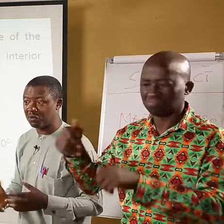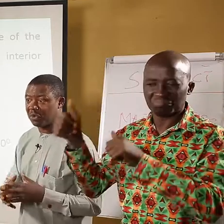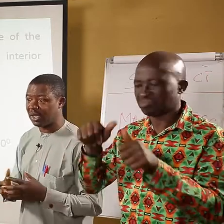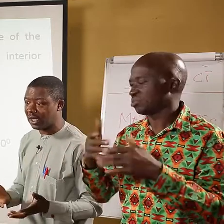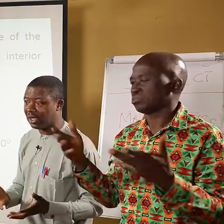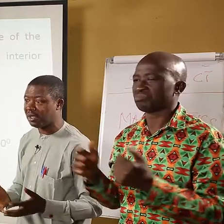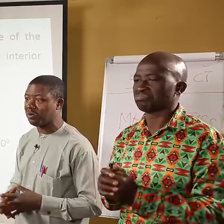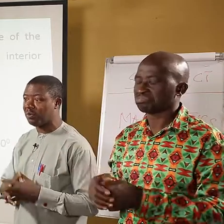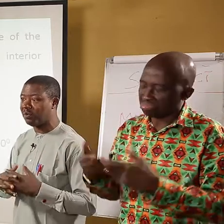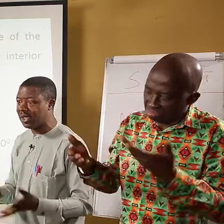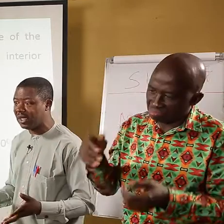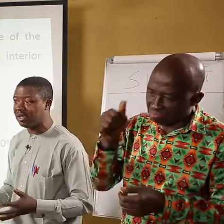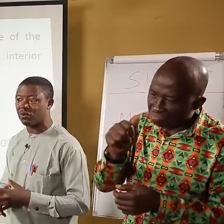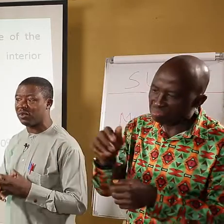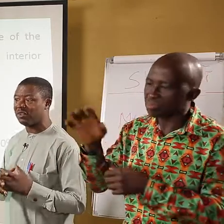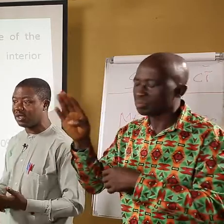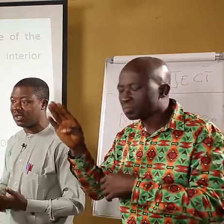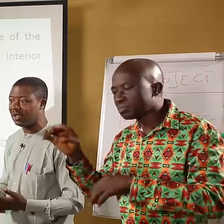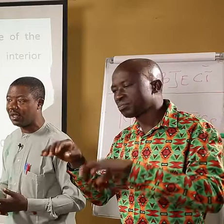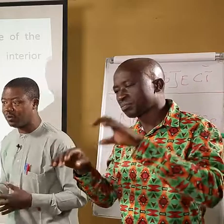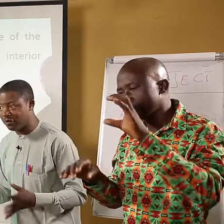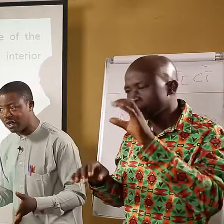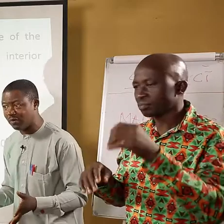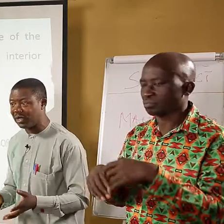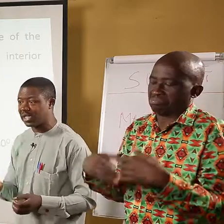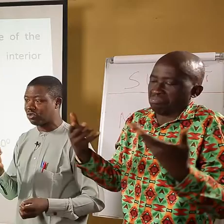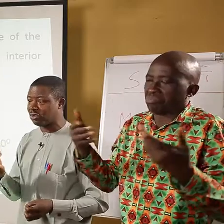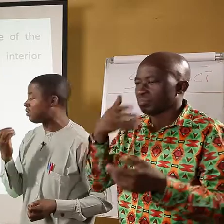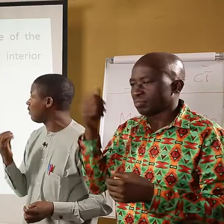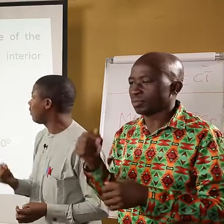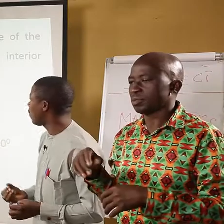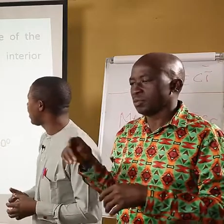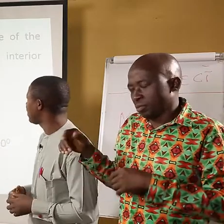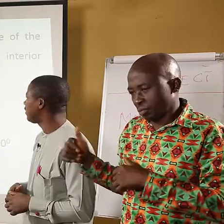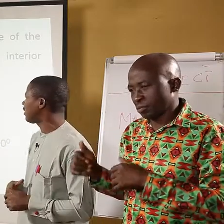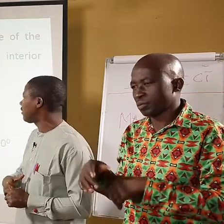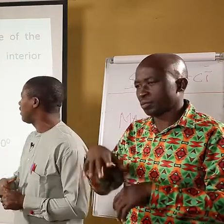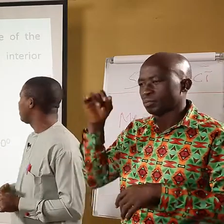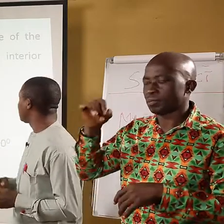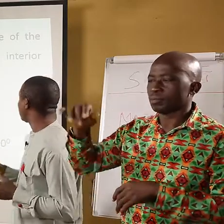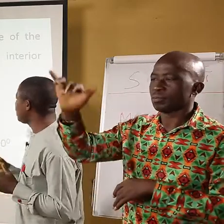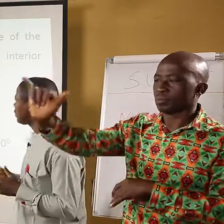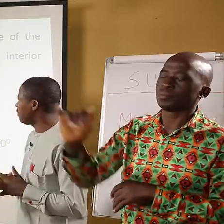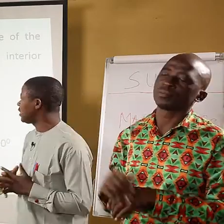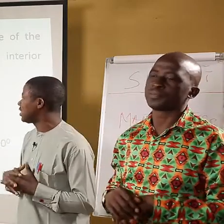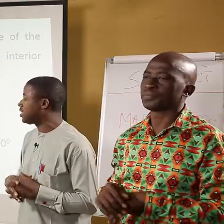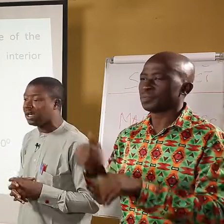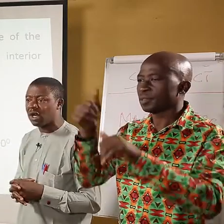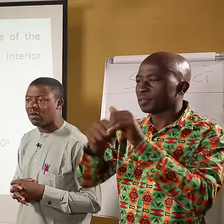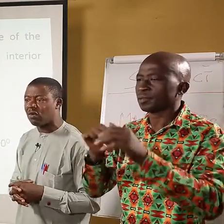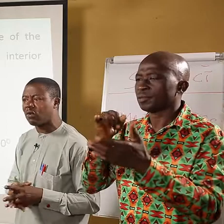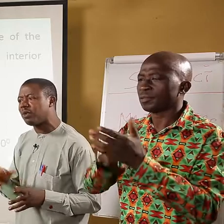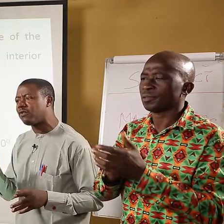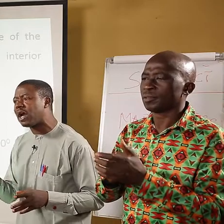letter. It could be A, it could be B, it could be C. Preferably, I choose y in this case. Then each of its